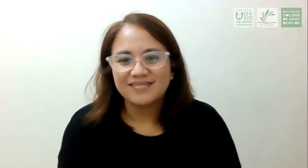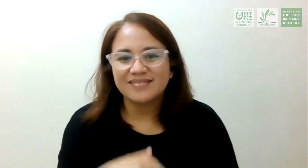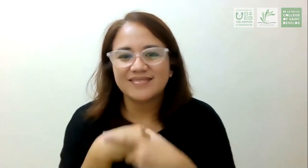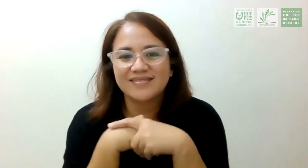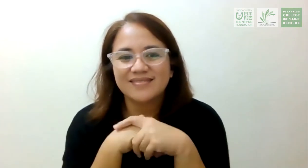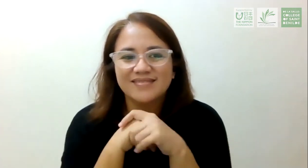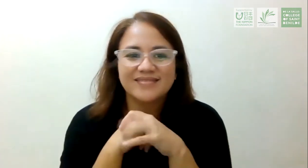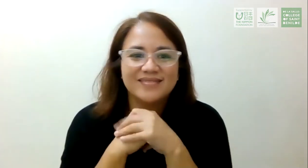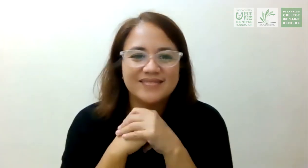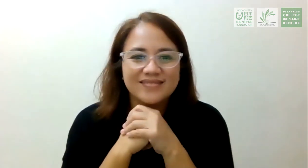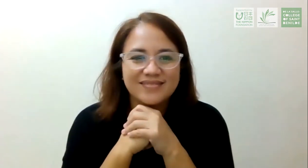Totally.